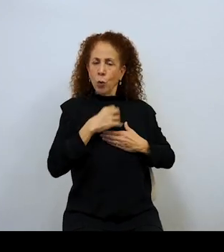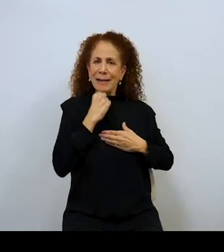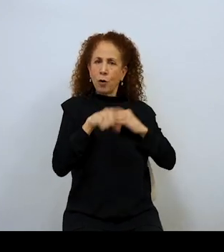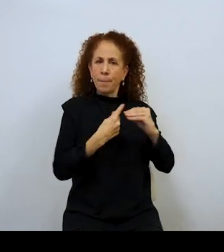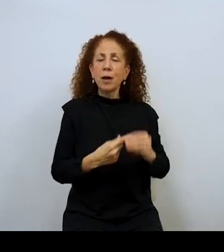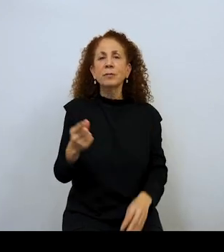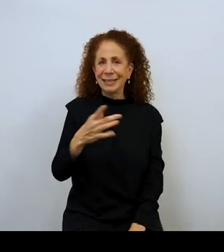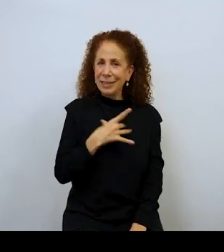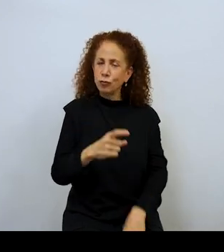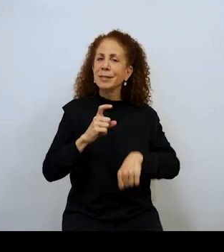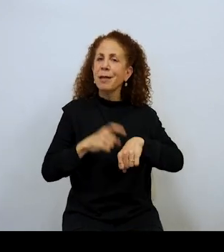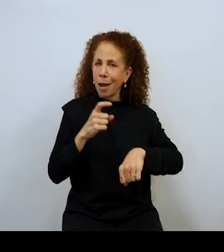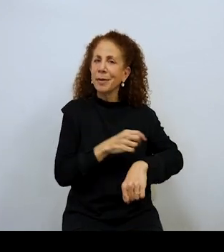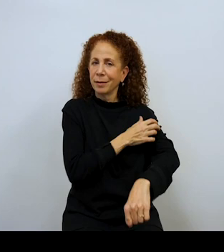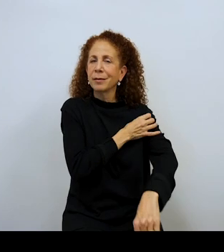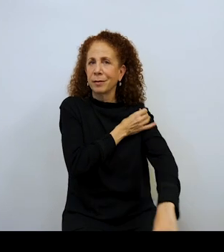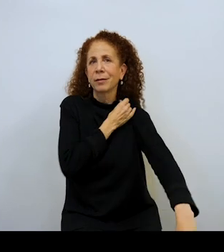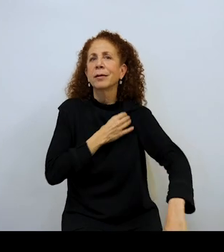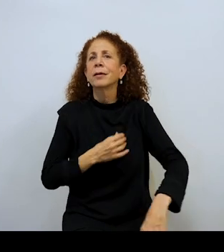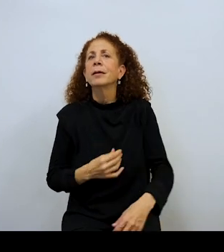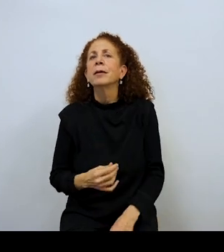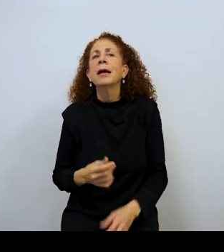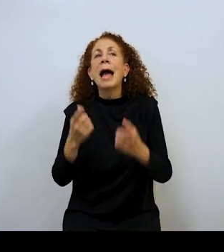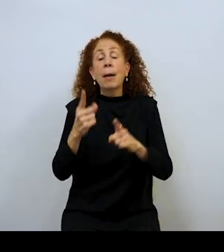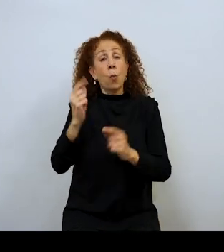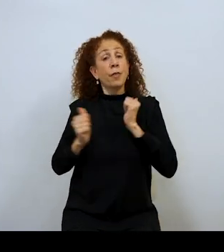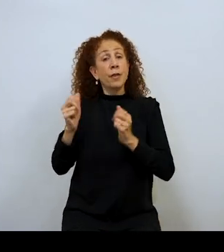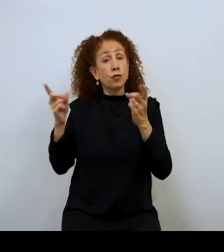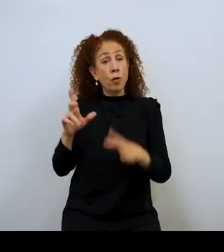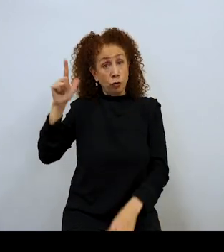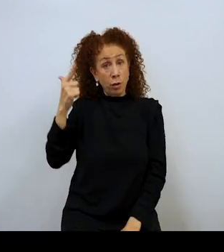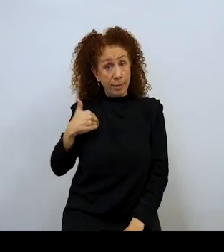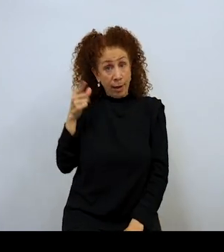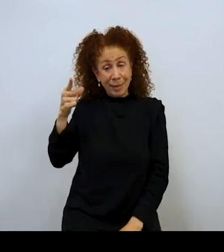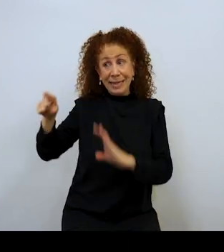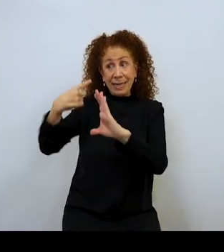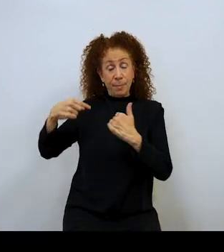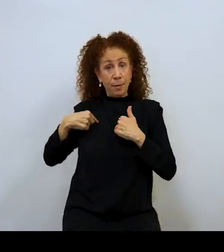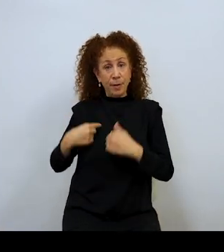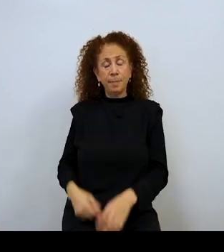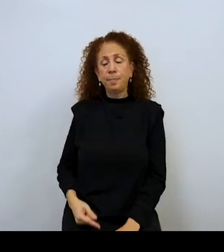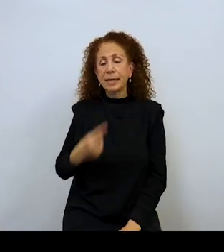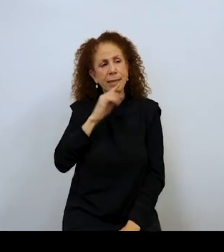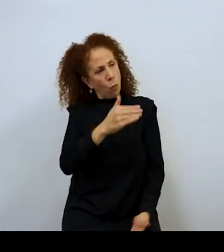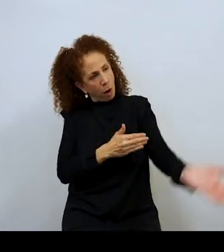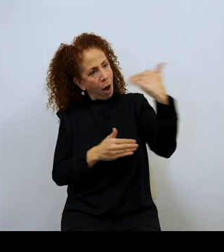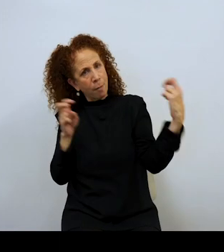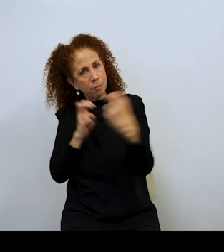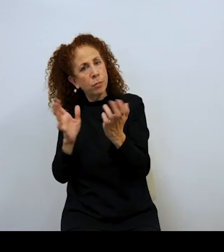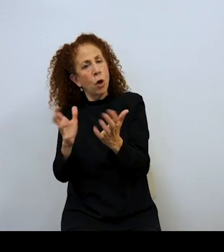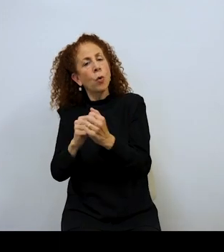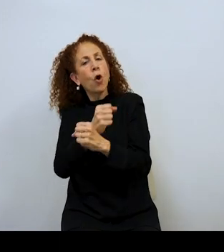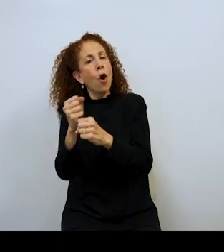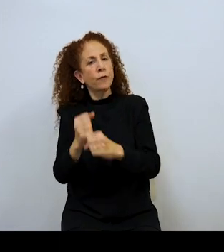so interesting, the timing of it, because the way it happened was there's a theatre director in London who emailed me and said, come and meet me for a coffee.